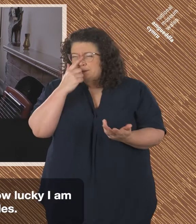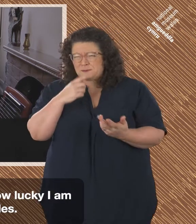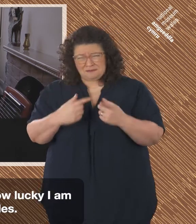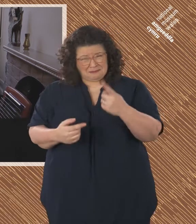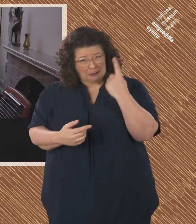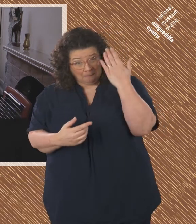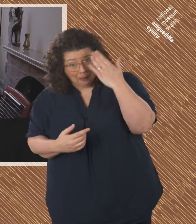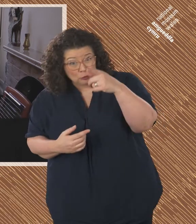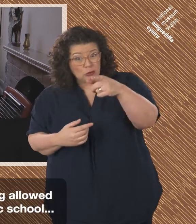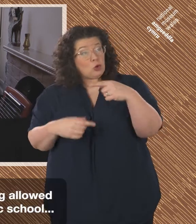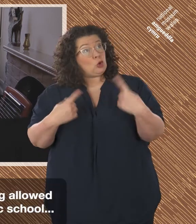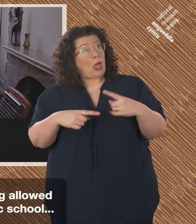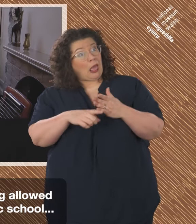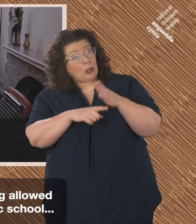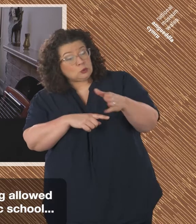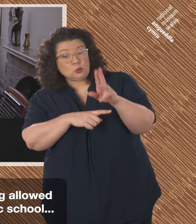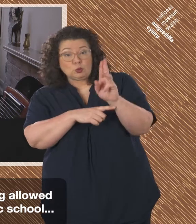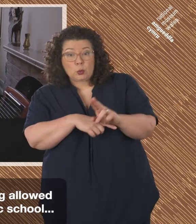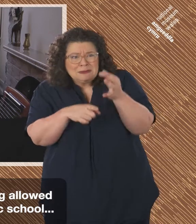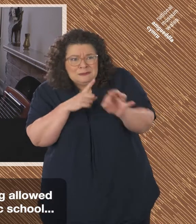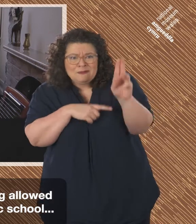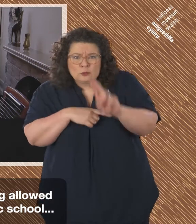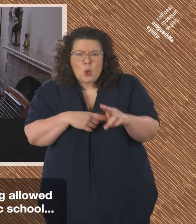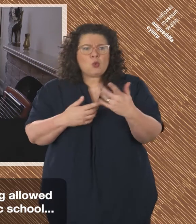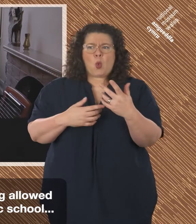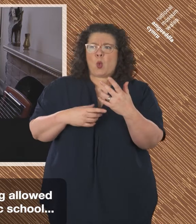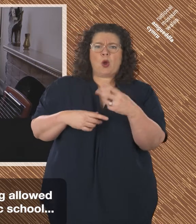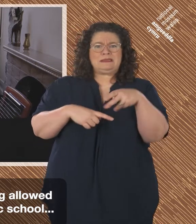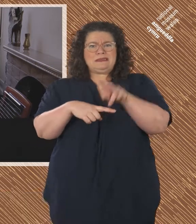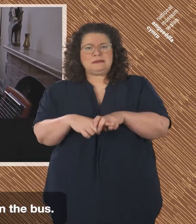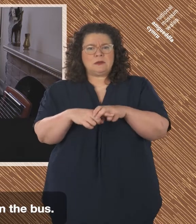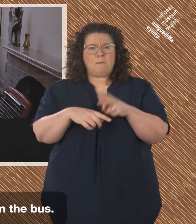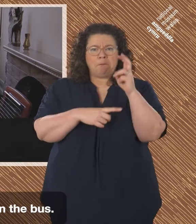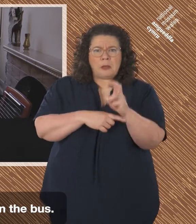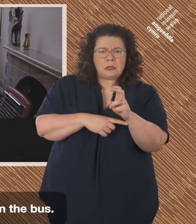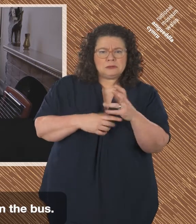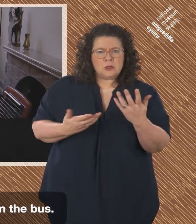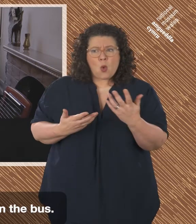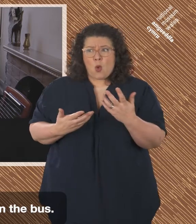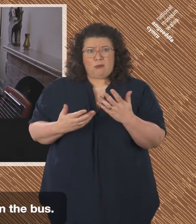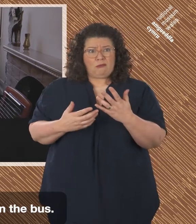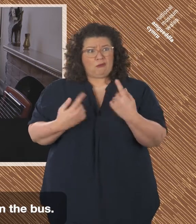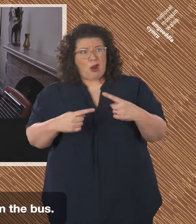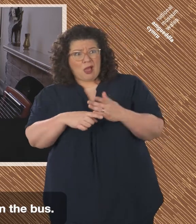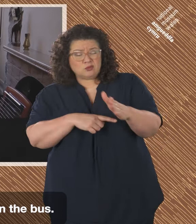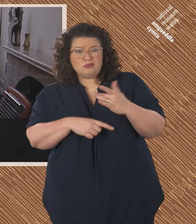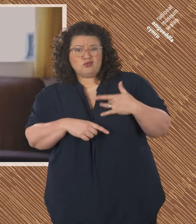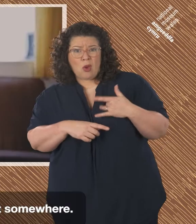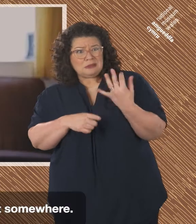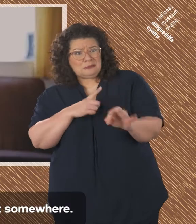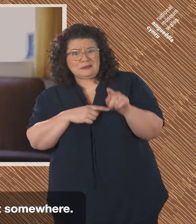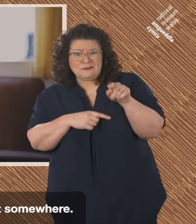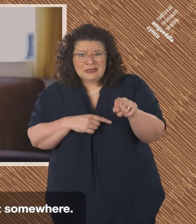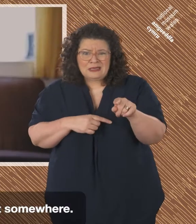here in Wales. Imagine not being allowed to go to a specific school or sit in a seat on the bus